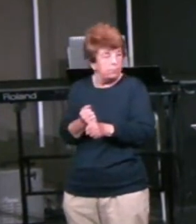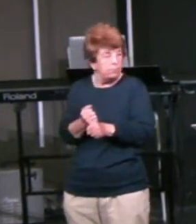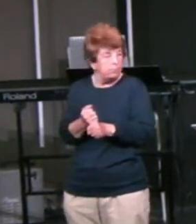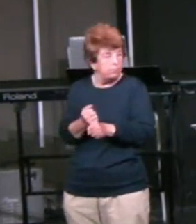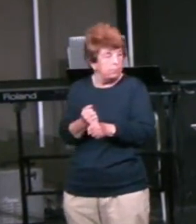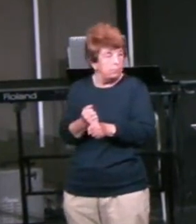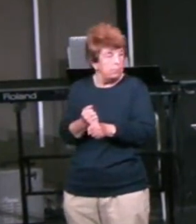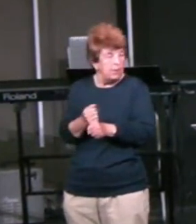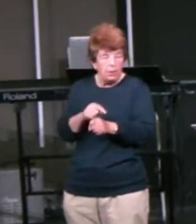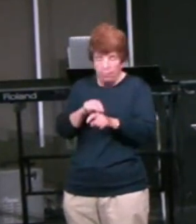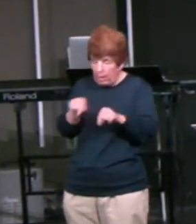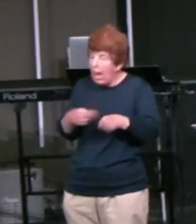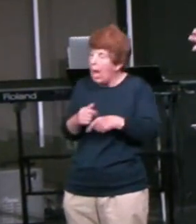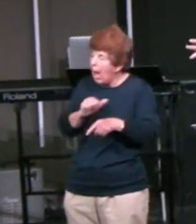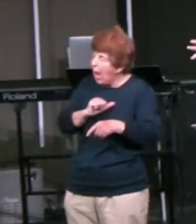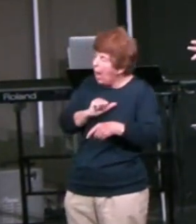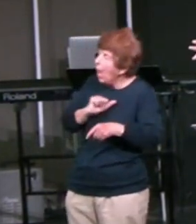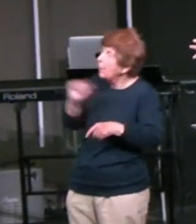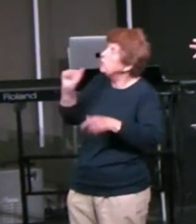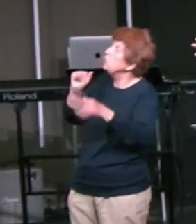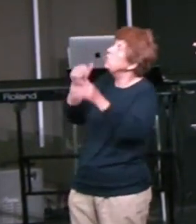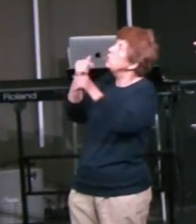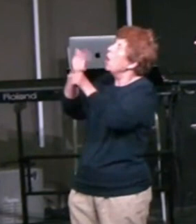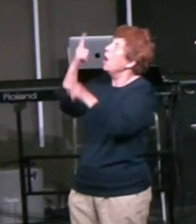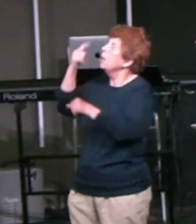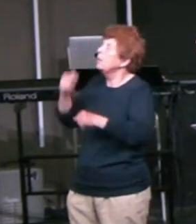dependent upon our attitude toward God